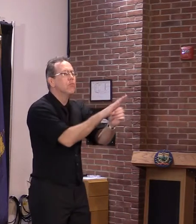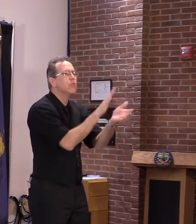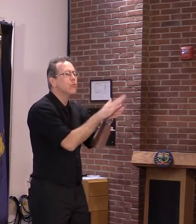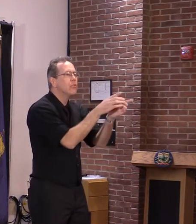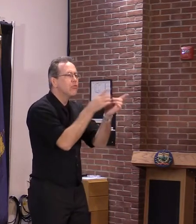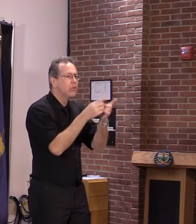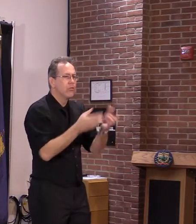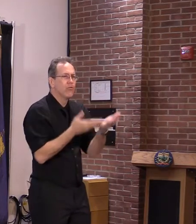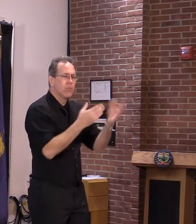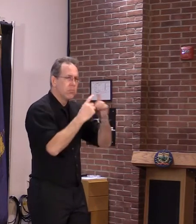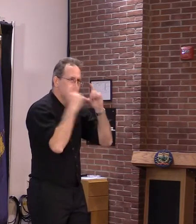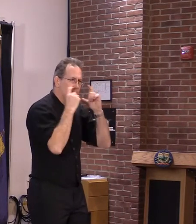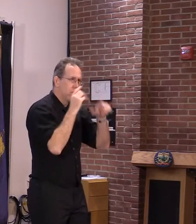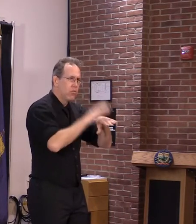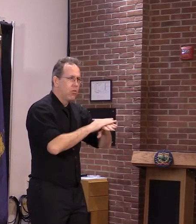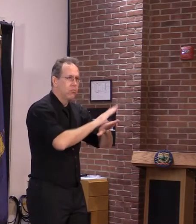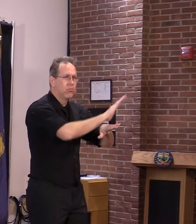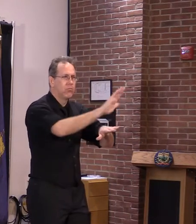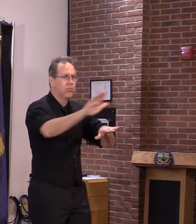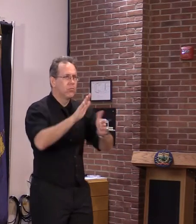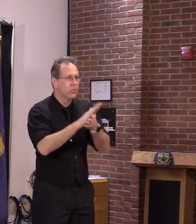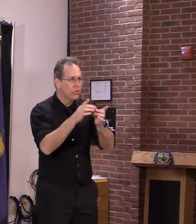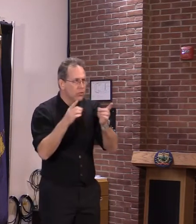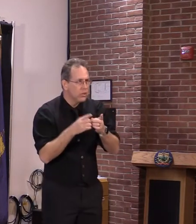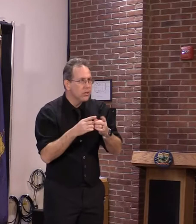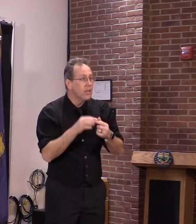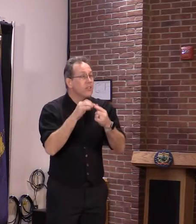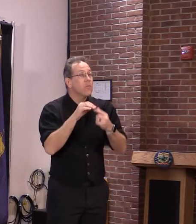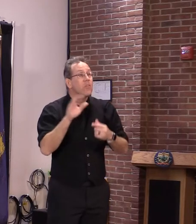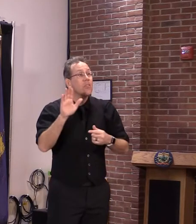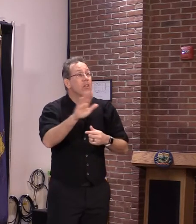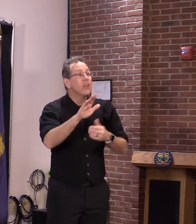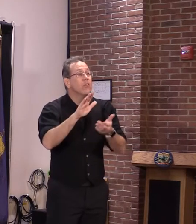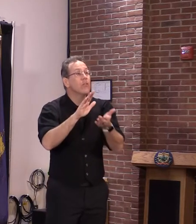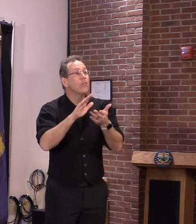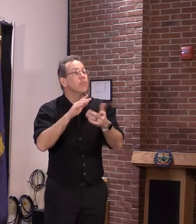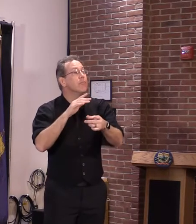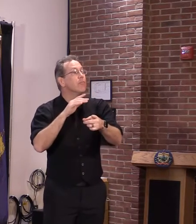action on the 80% exception until February 28th.